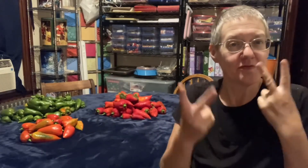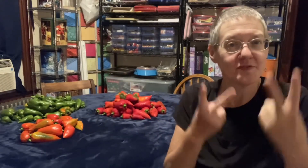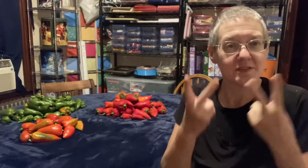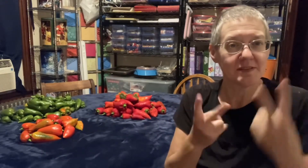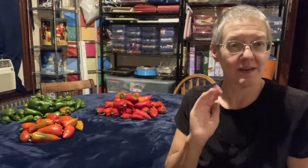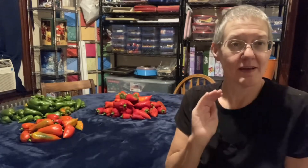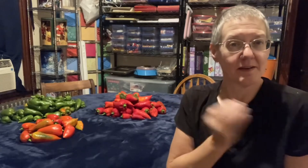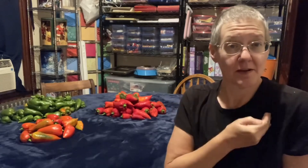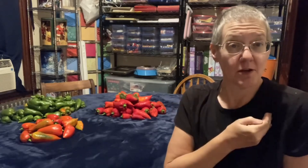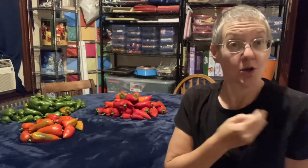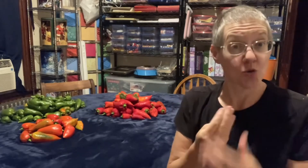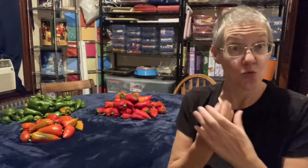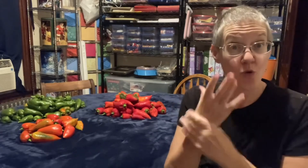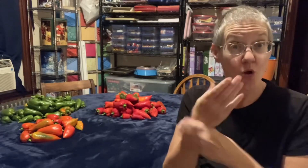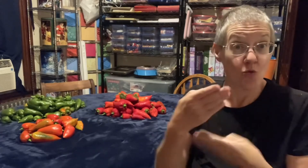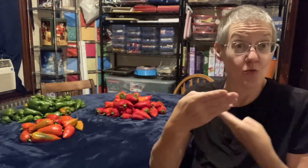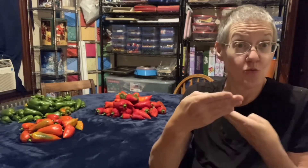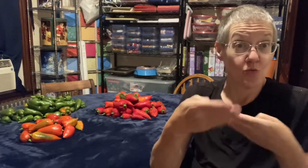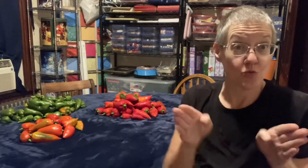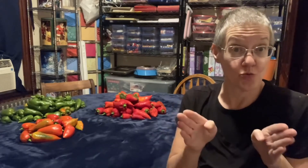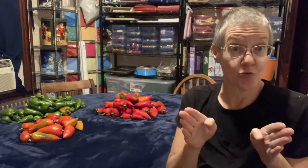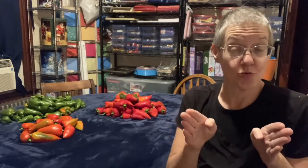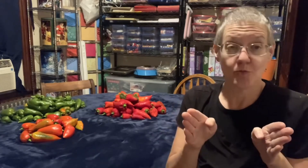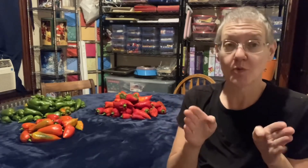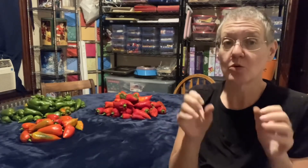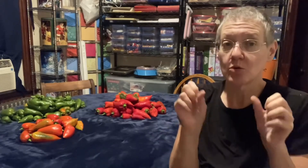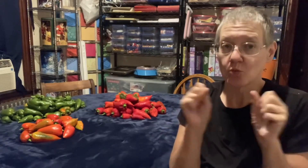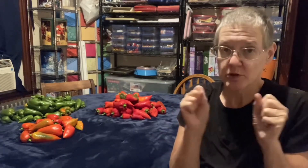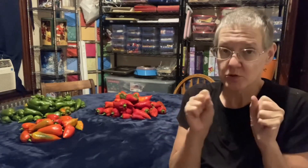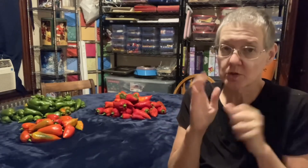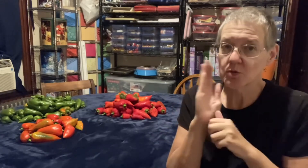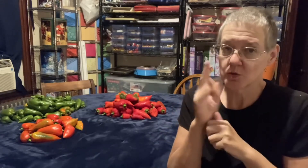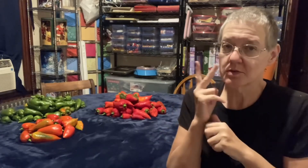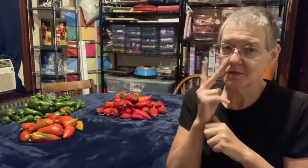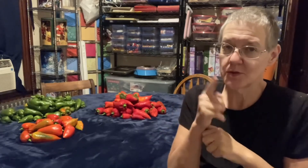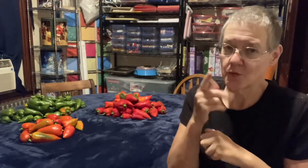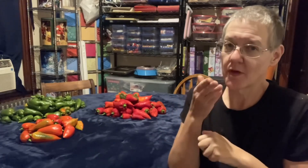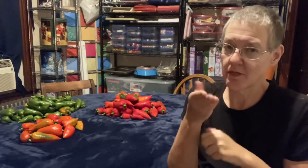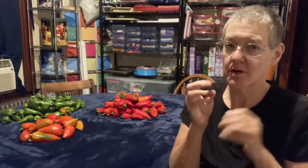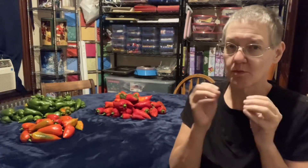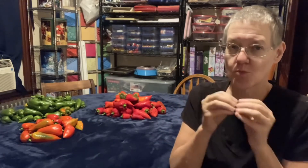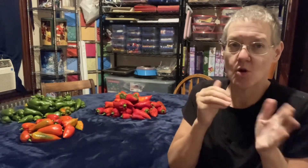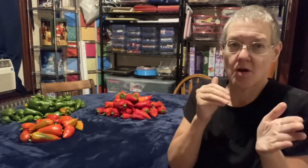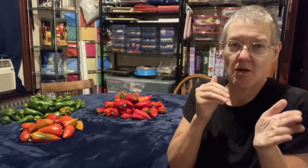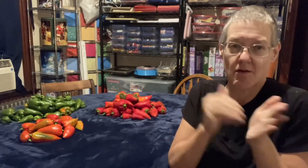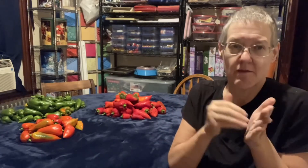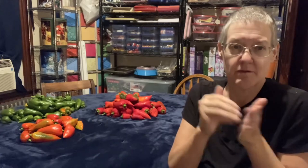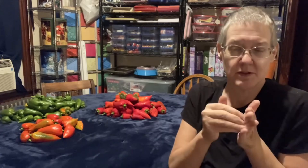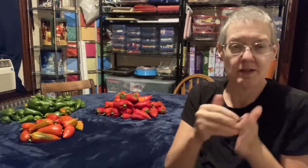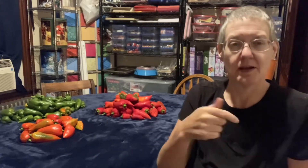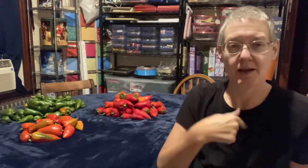Thank you for visiting our grow room. In winter, you're going to see more of the grow room.